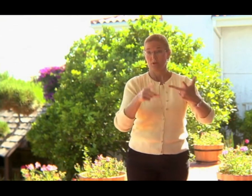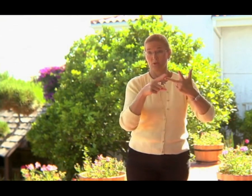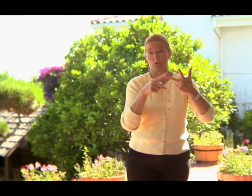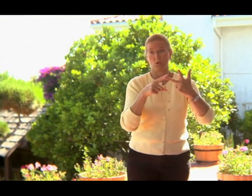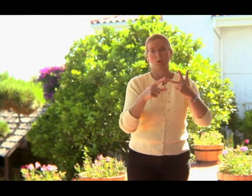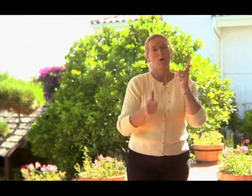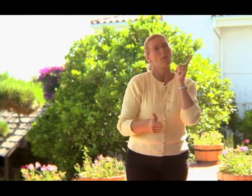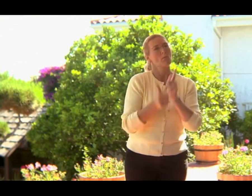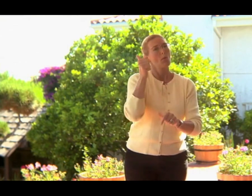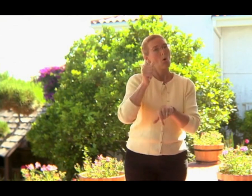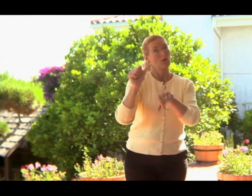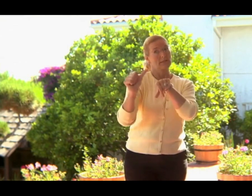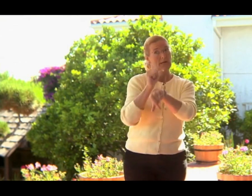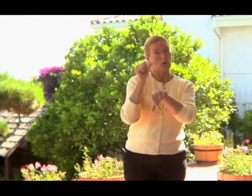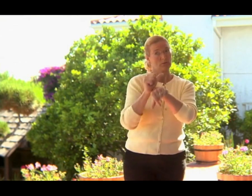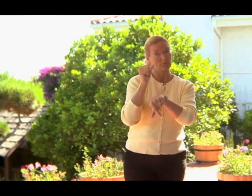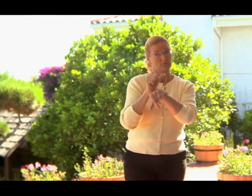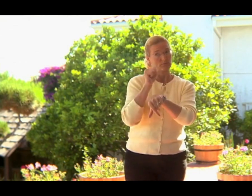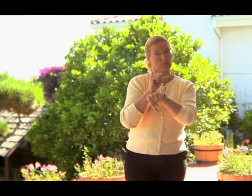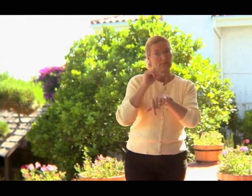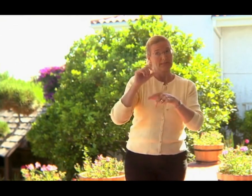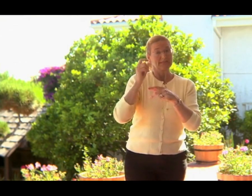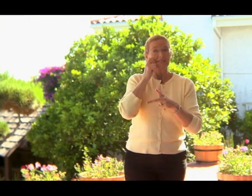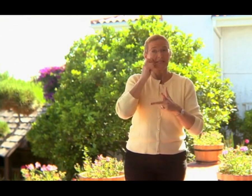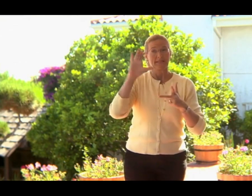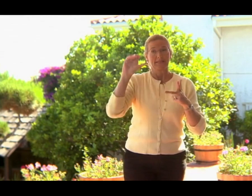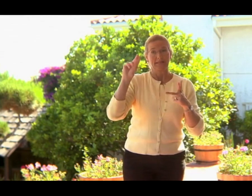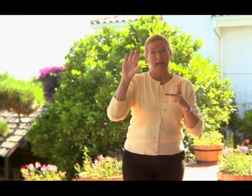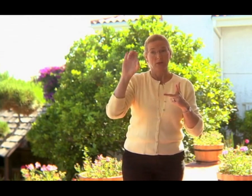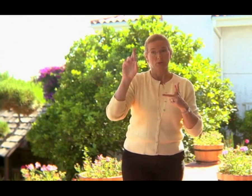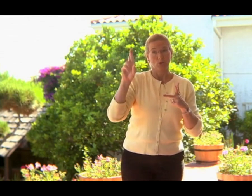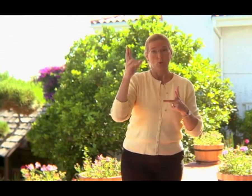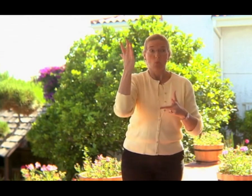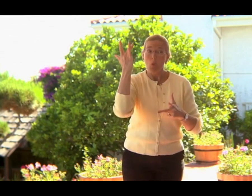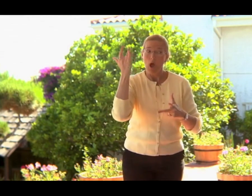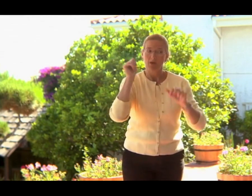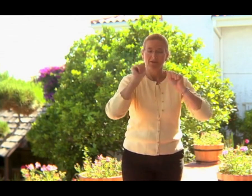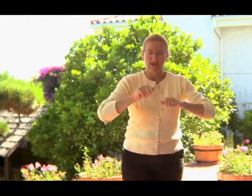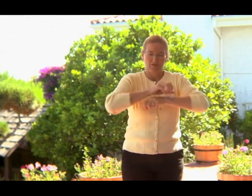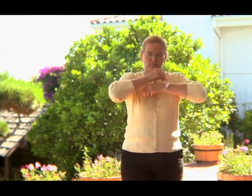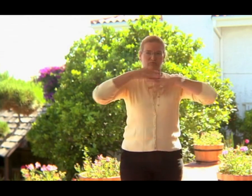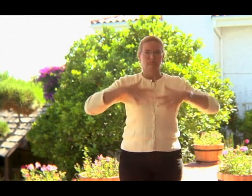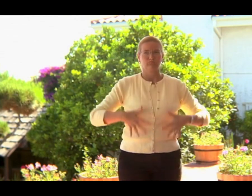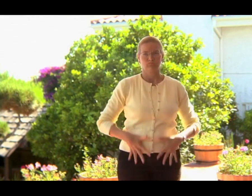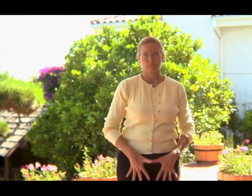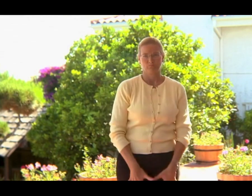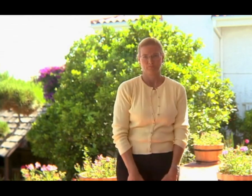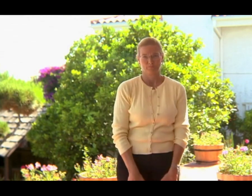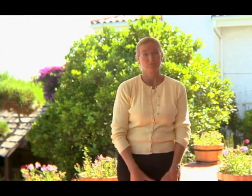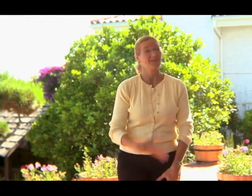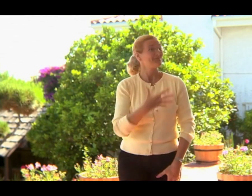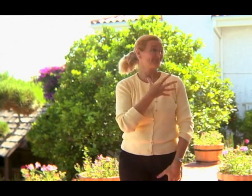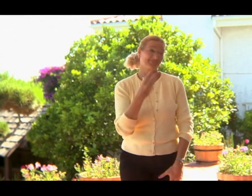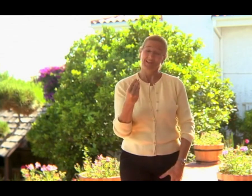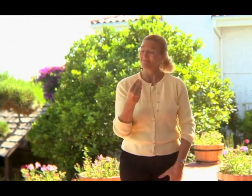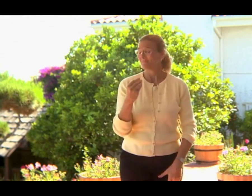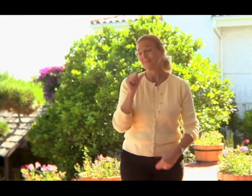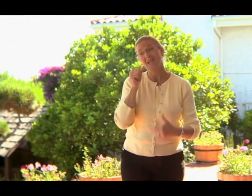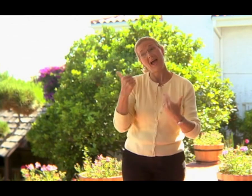Melanoma is the most dangerous skin cancer of the three because all melanomas can eventually spread to other parts of the body. Even